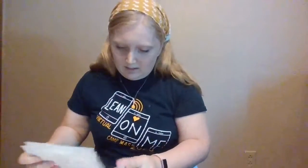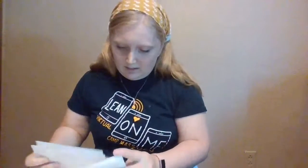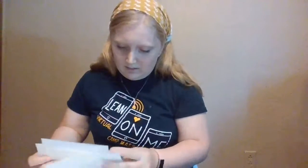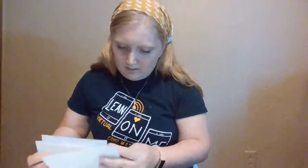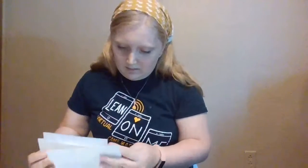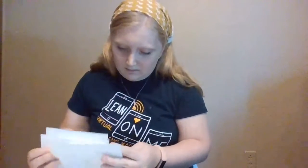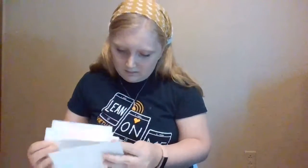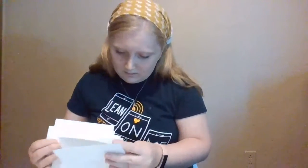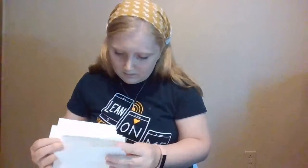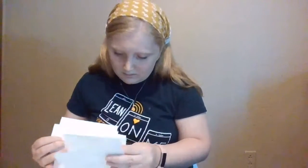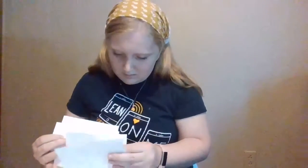is